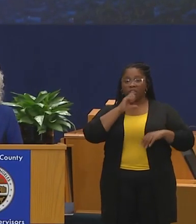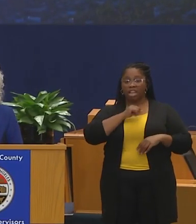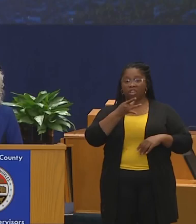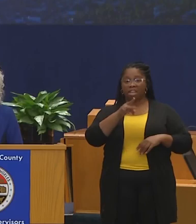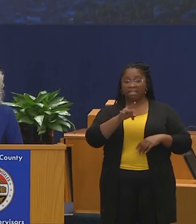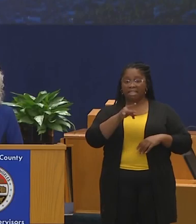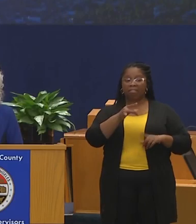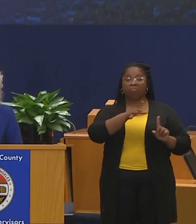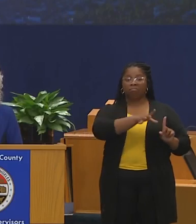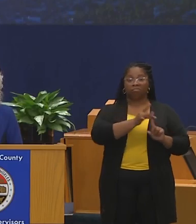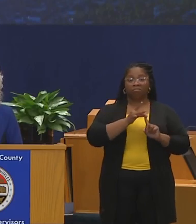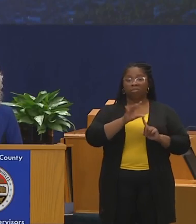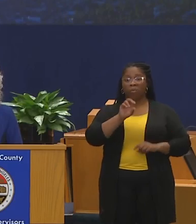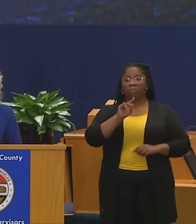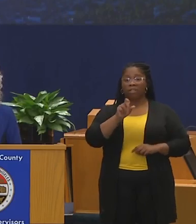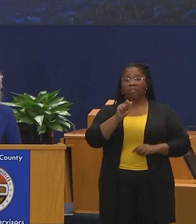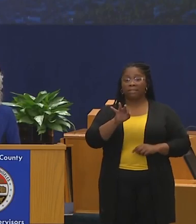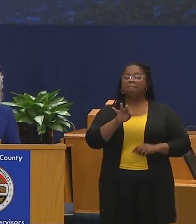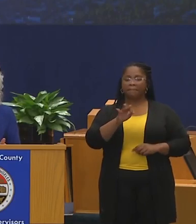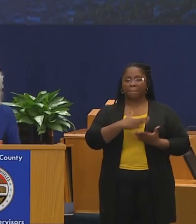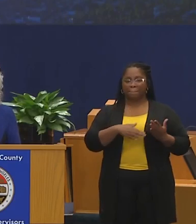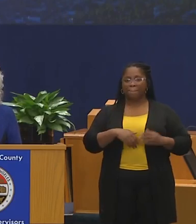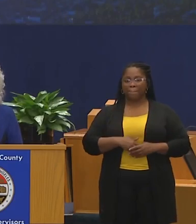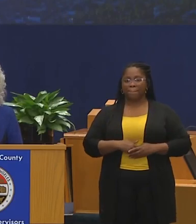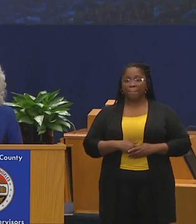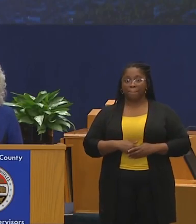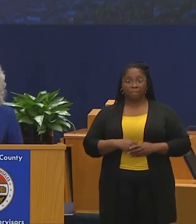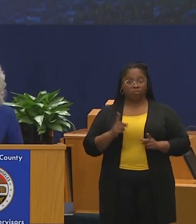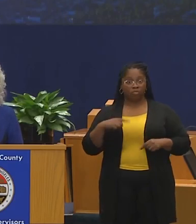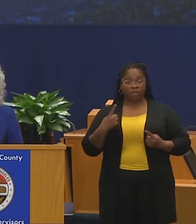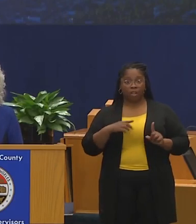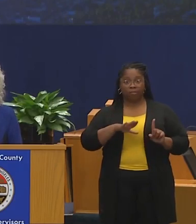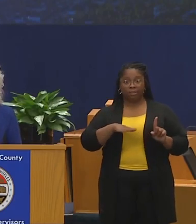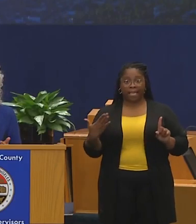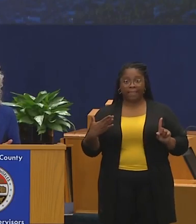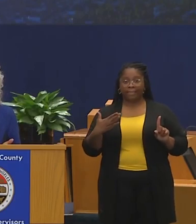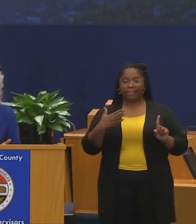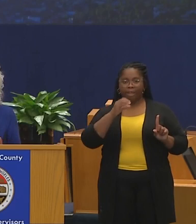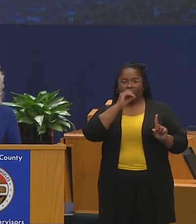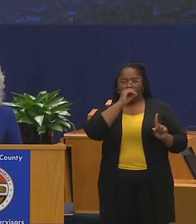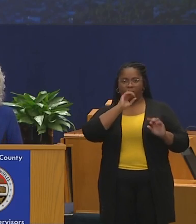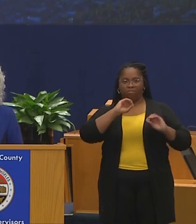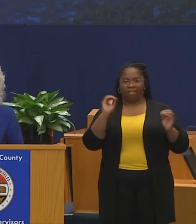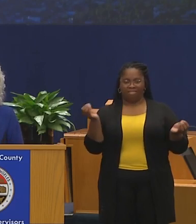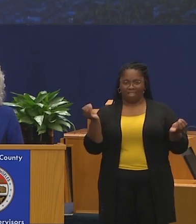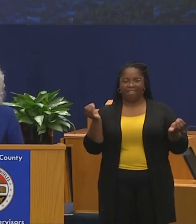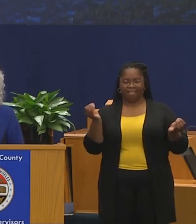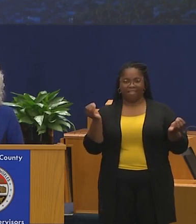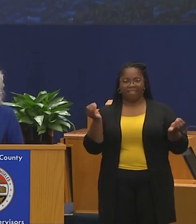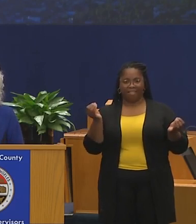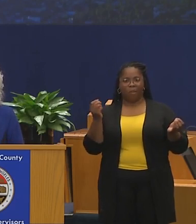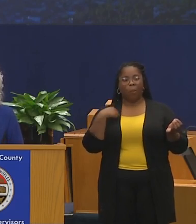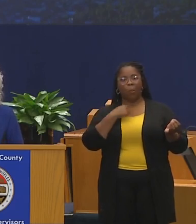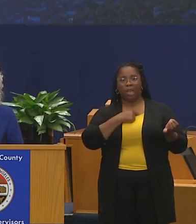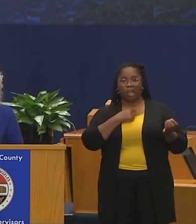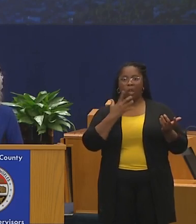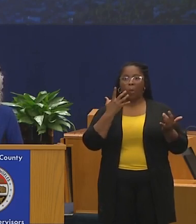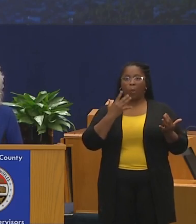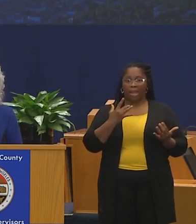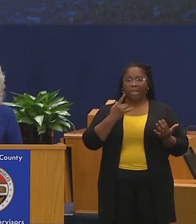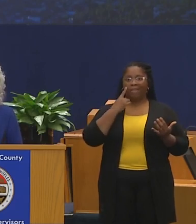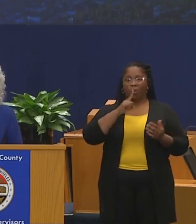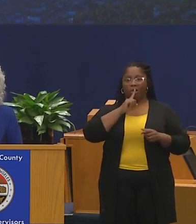18. We've had no reported deaths to date. We are, as you know, waiting for confirmation